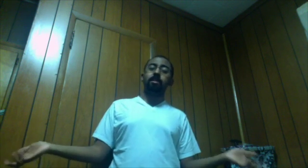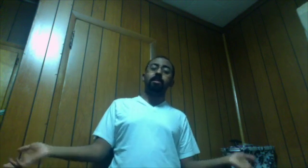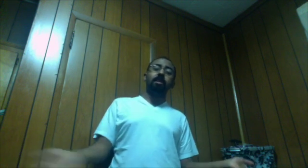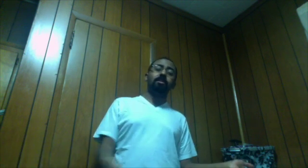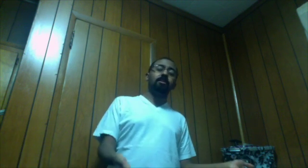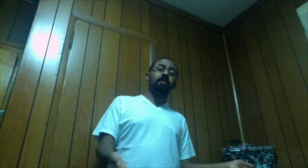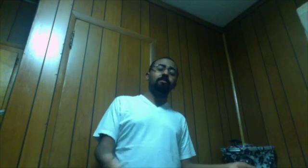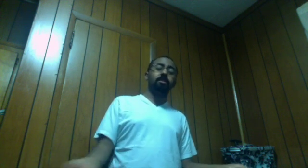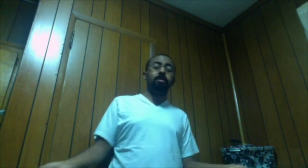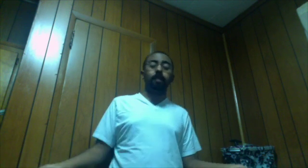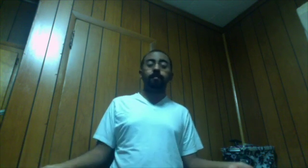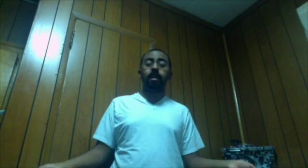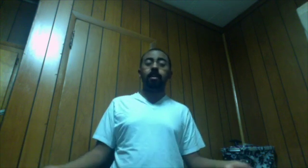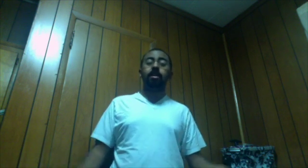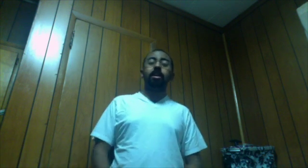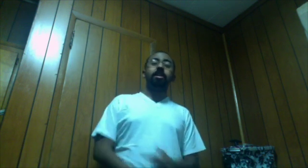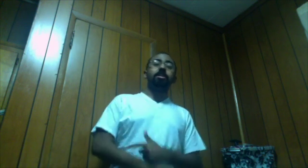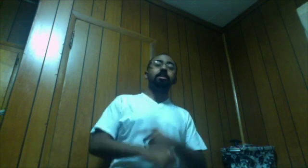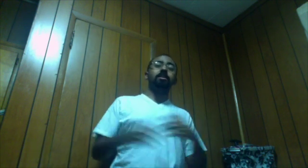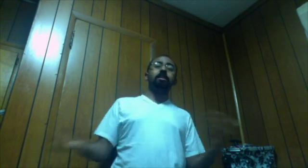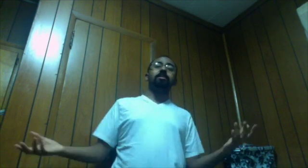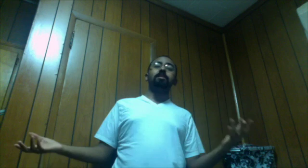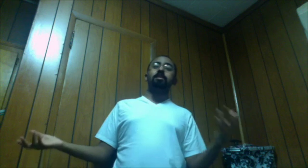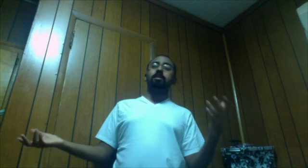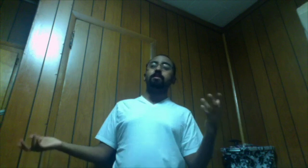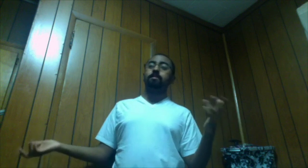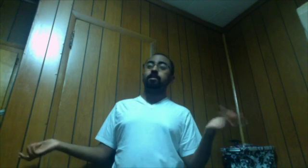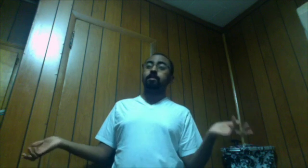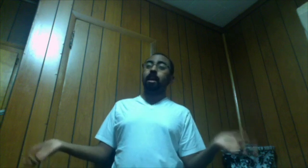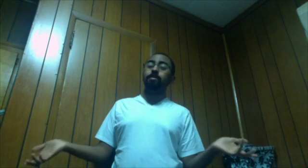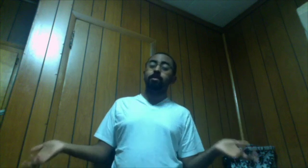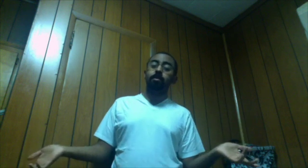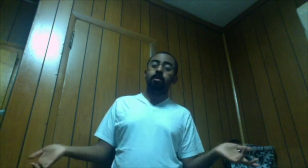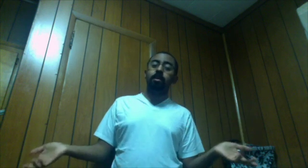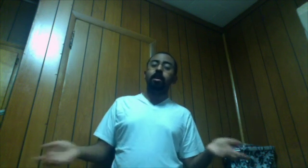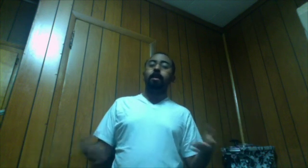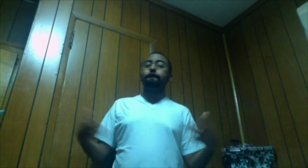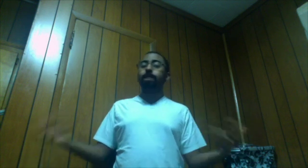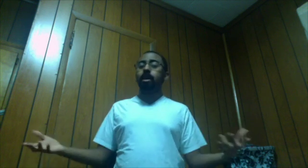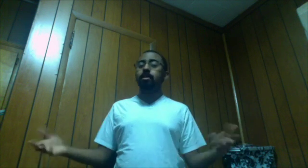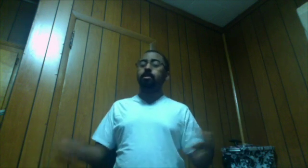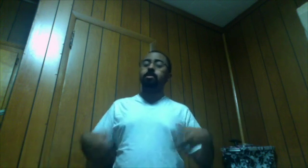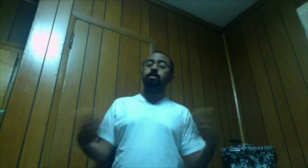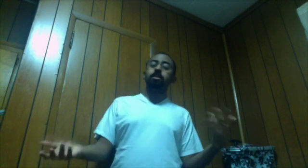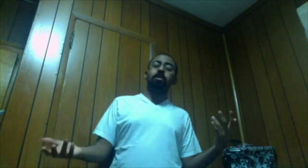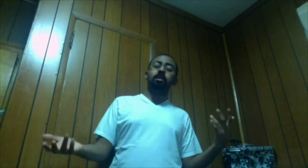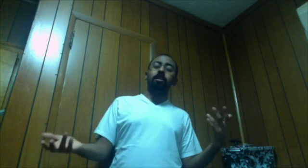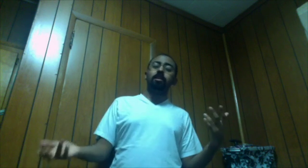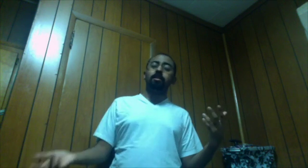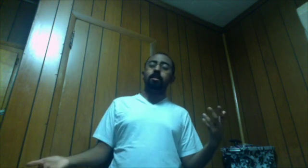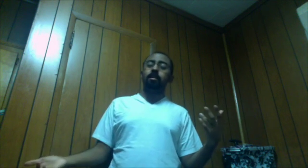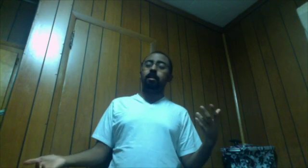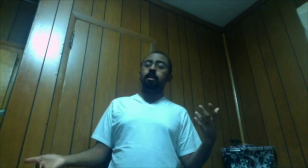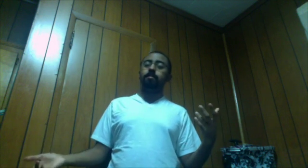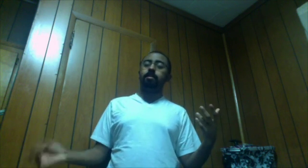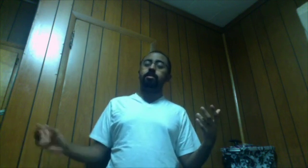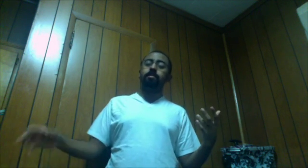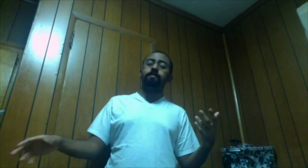down their arms and stop fighting. She essentially stops the war. But due to her